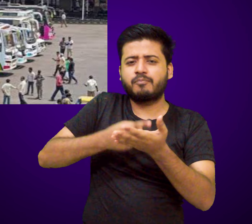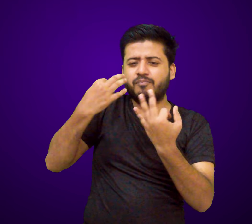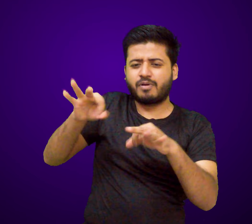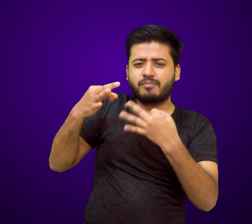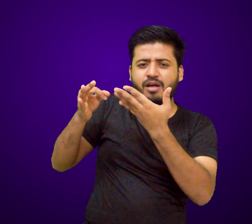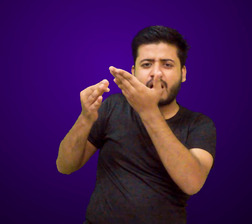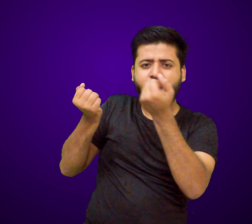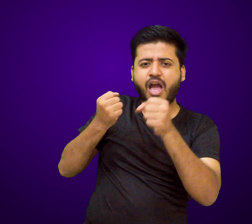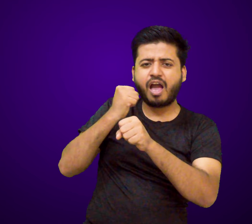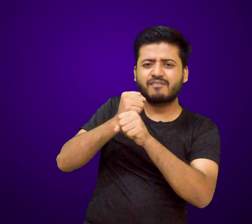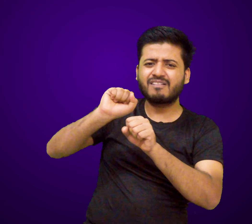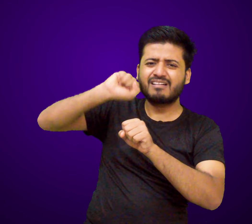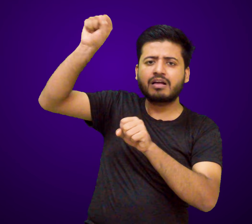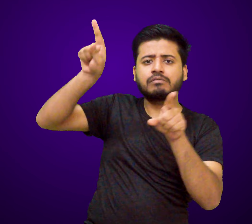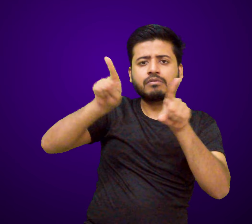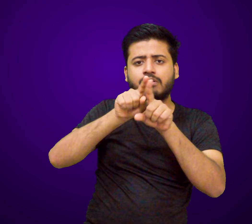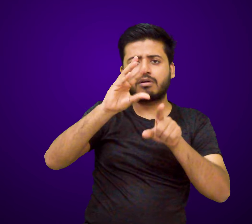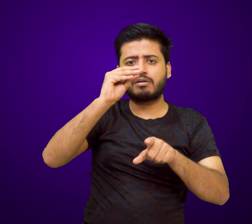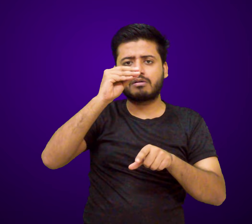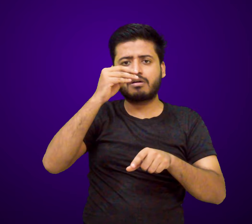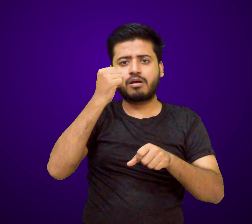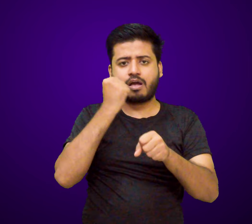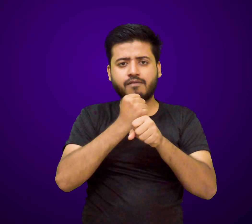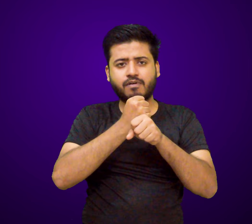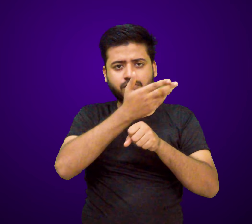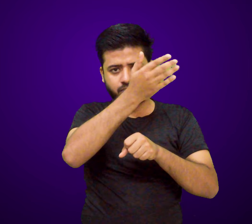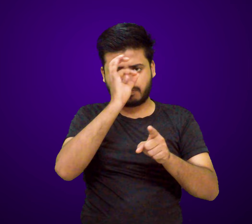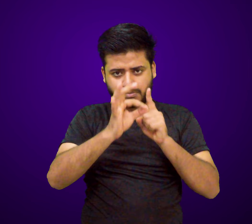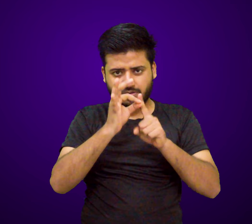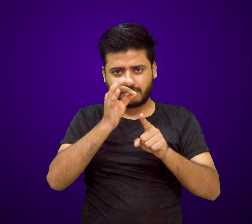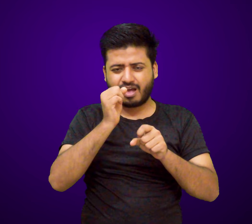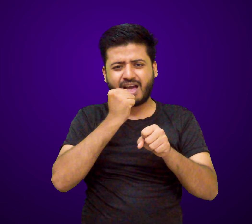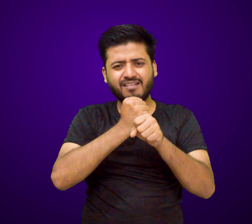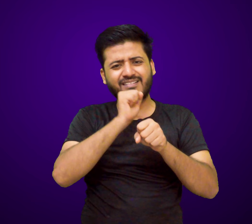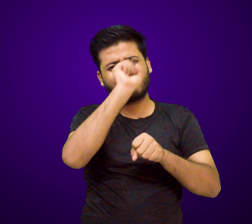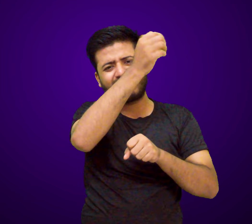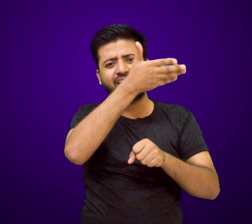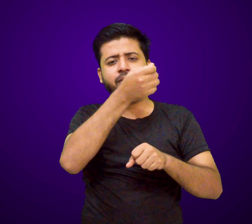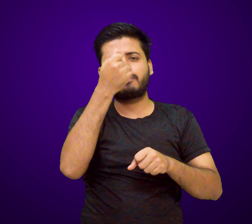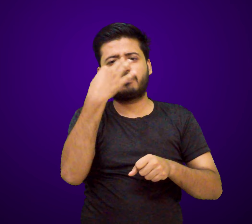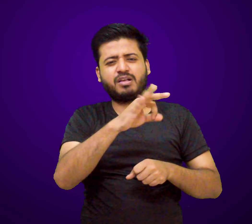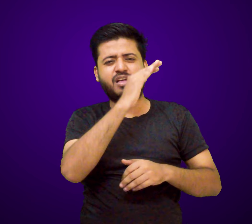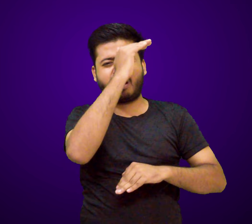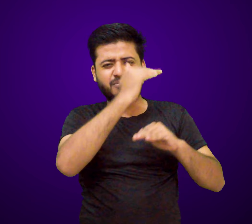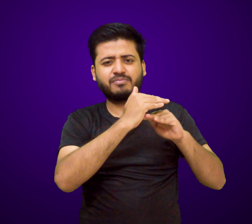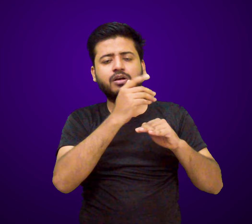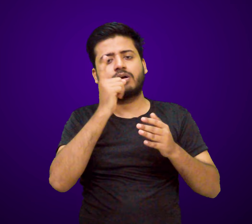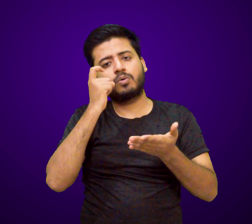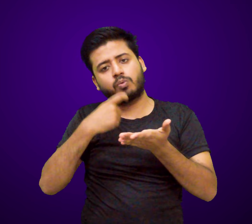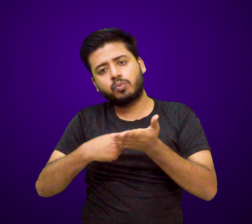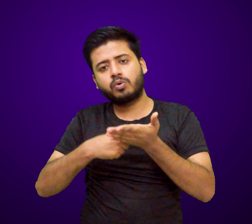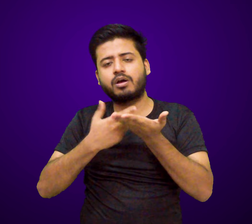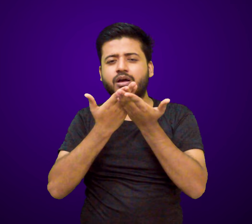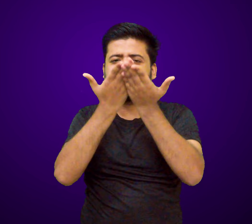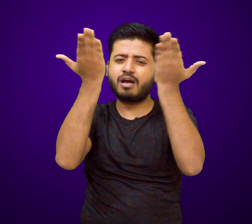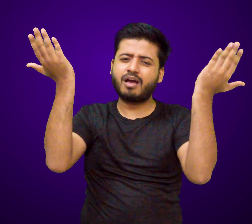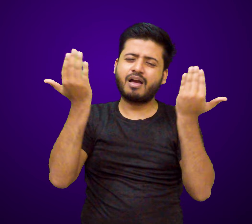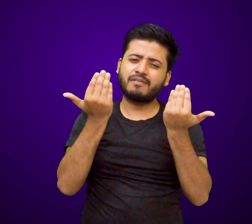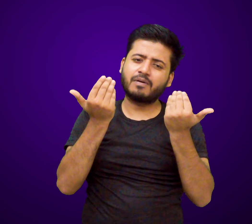case. Example of descriptive language. Instead of a vague statement, use specific examples to create a clear picture for